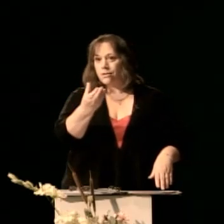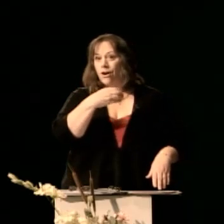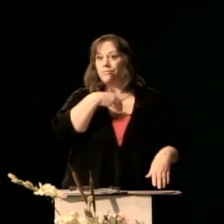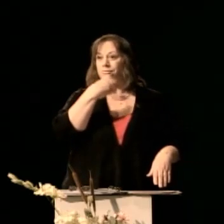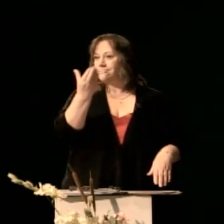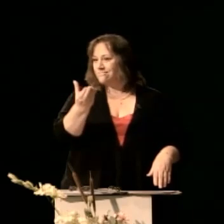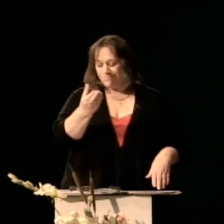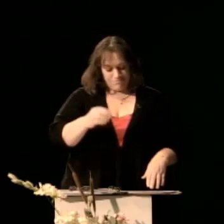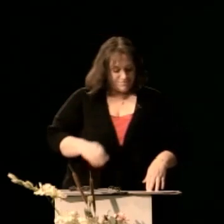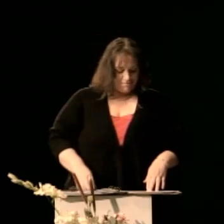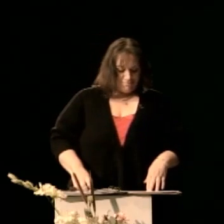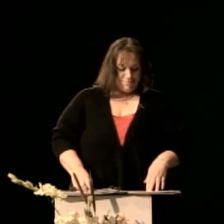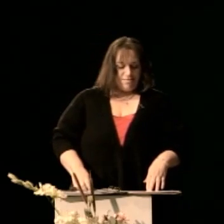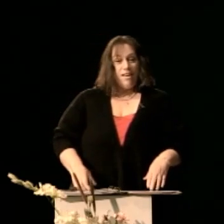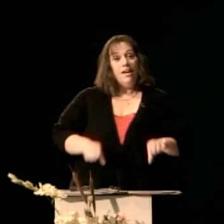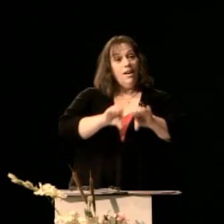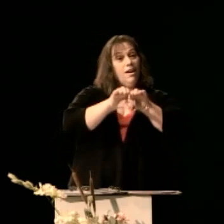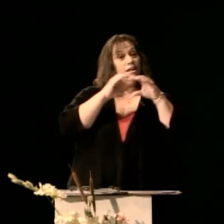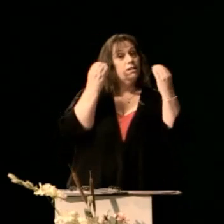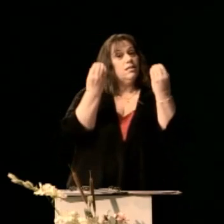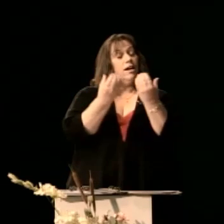Cough. And class.